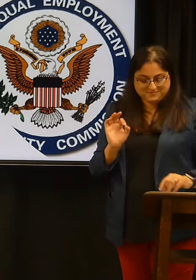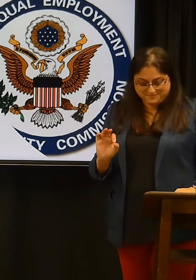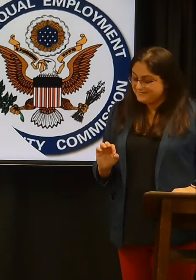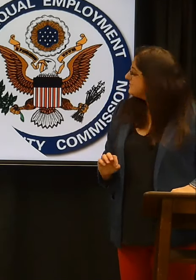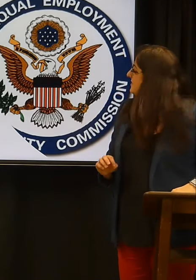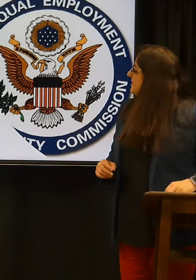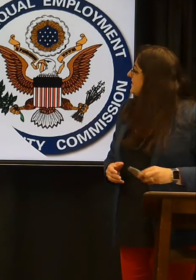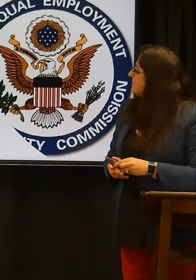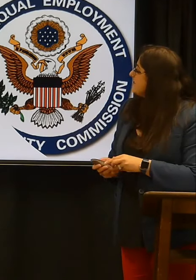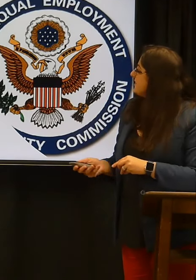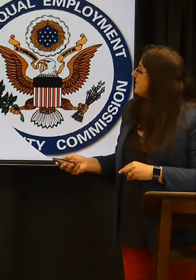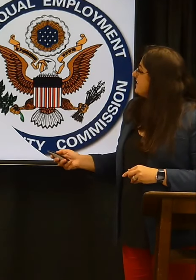That's correct.